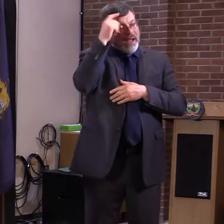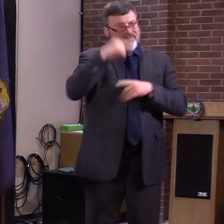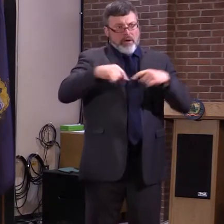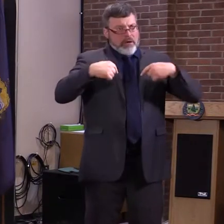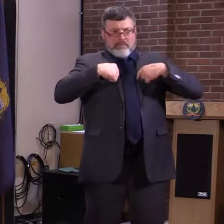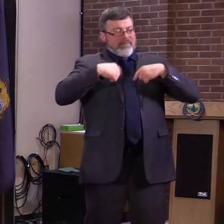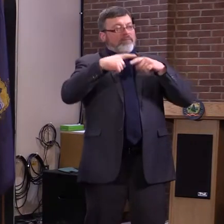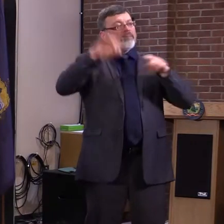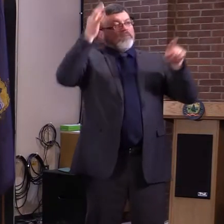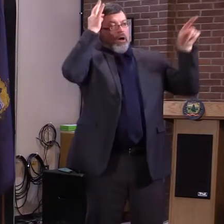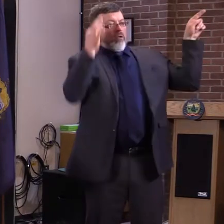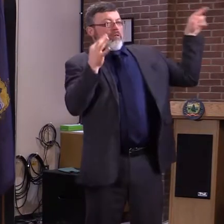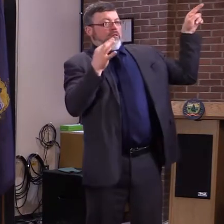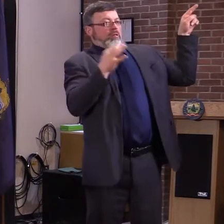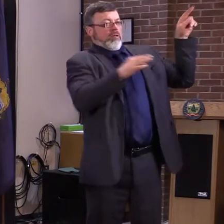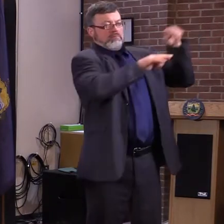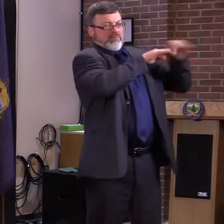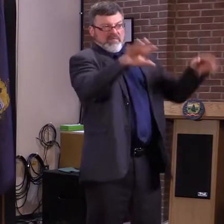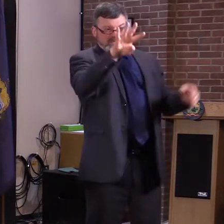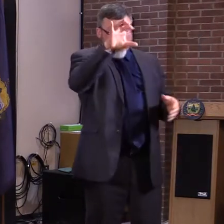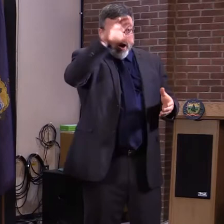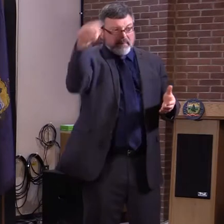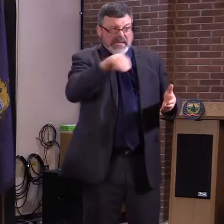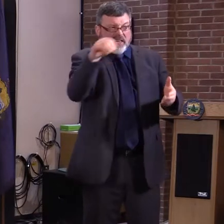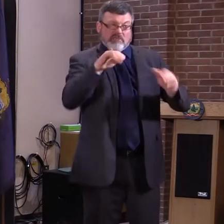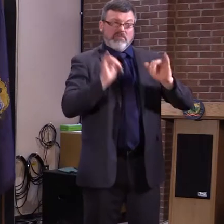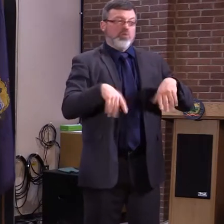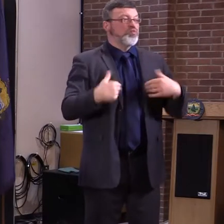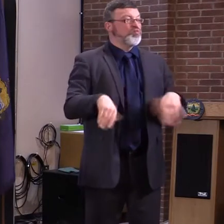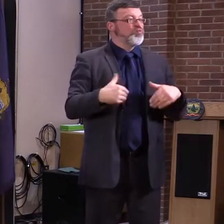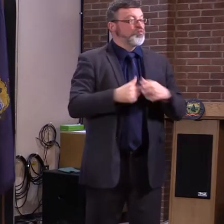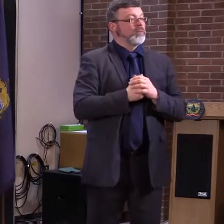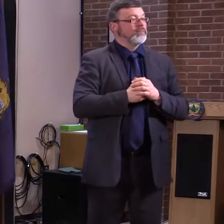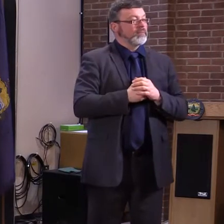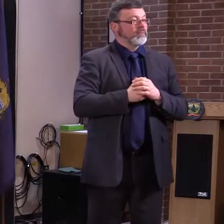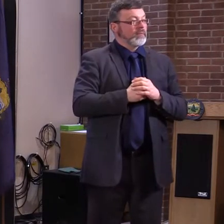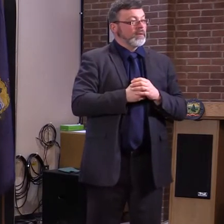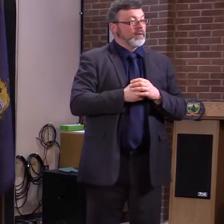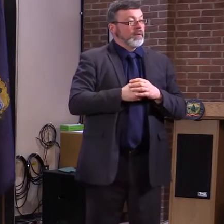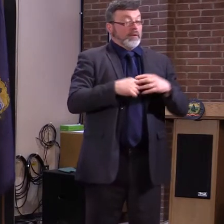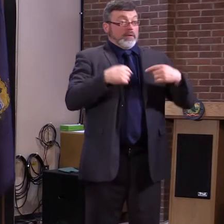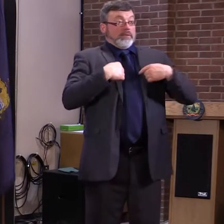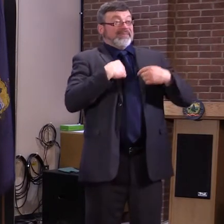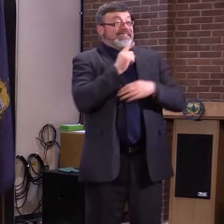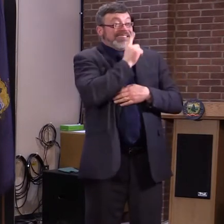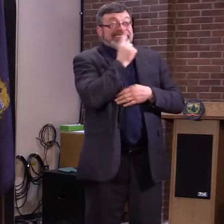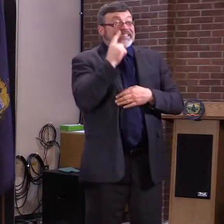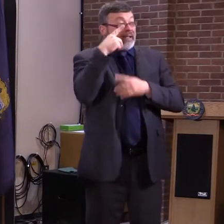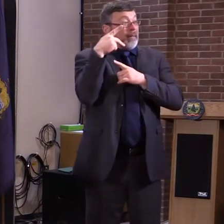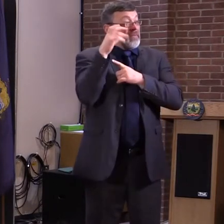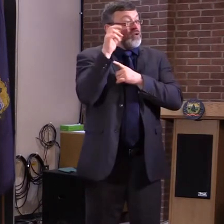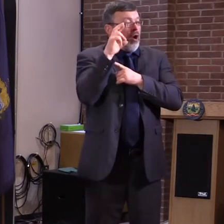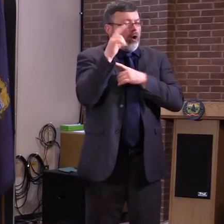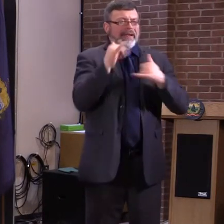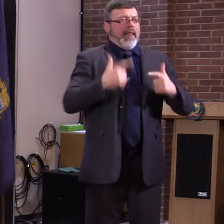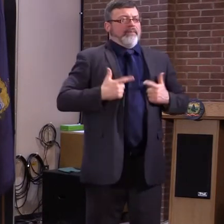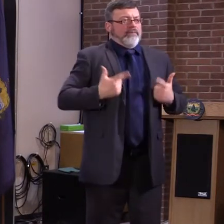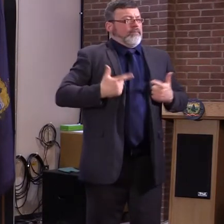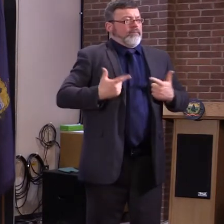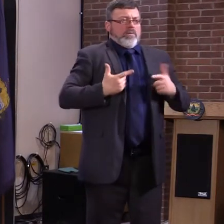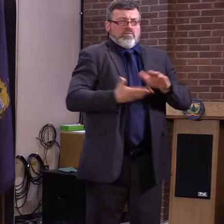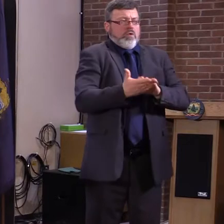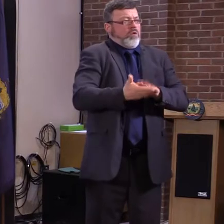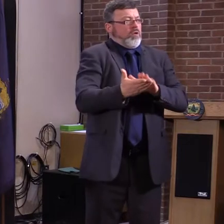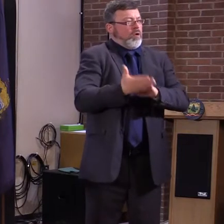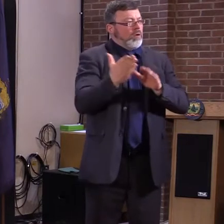Related to testing, we continue to maintain our PCR testing system. As we look forward, we also continue to look at getting